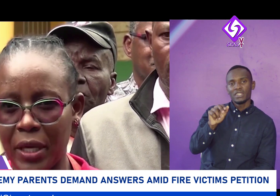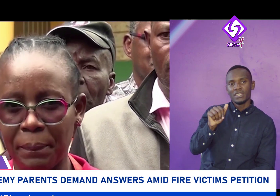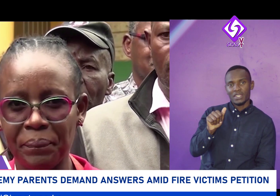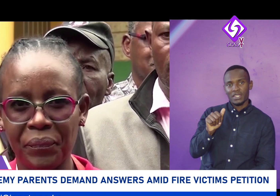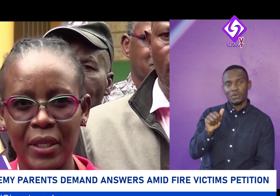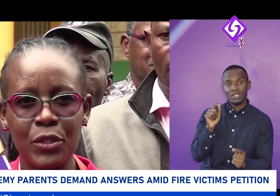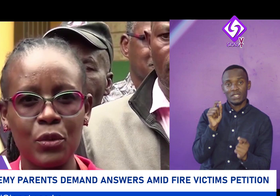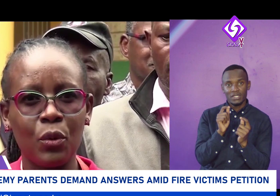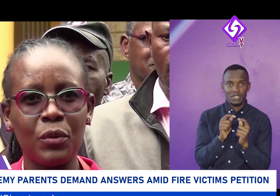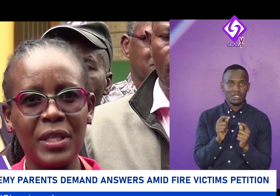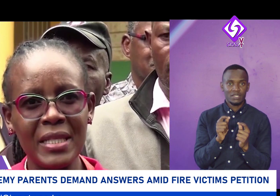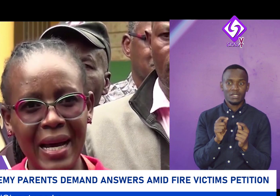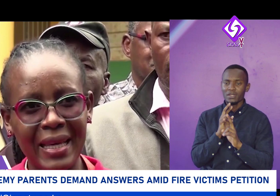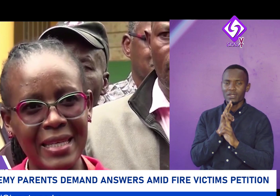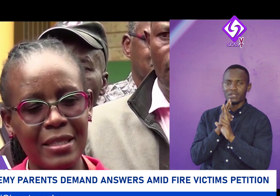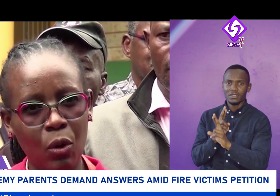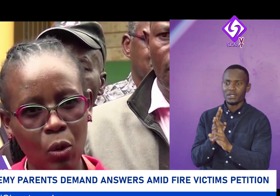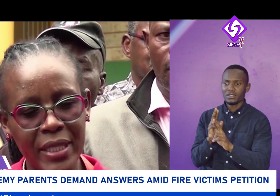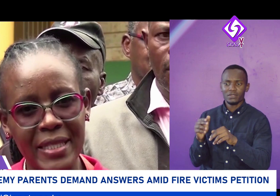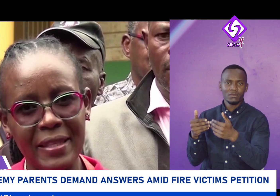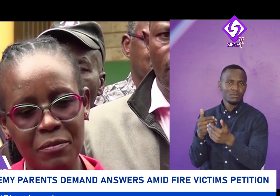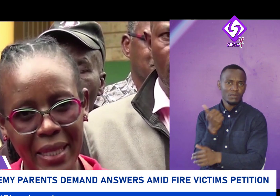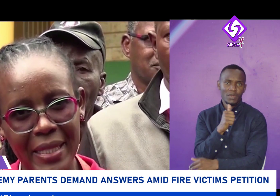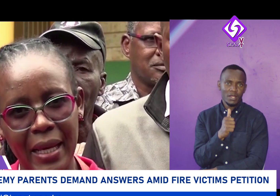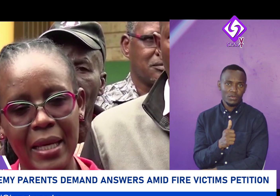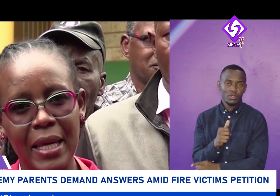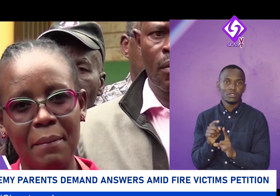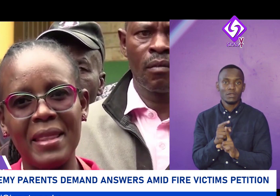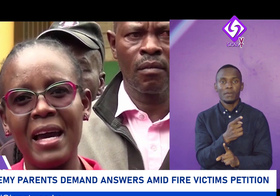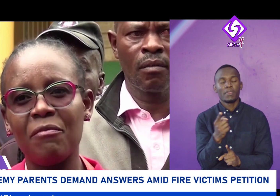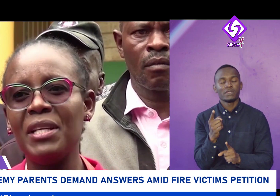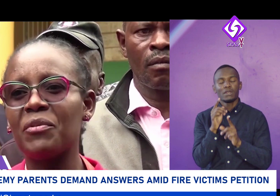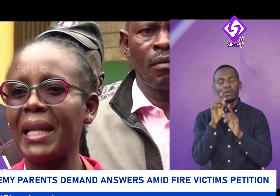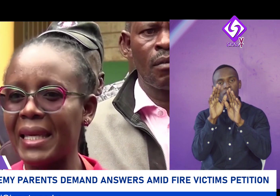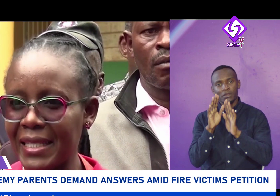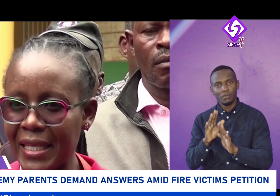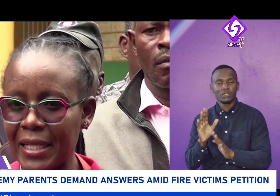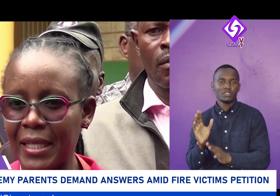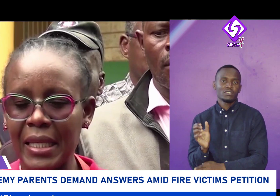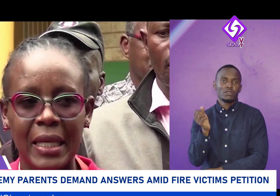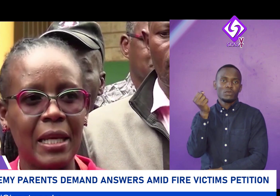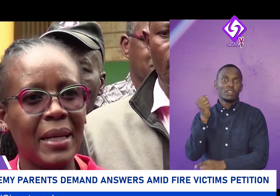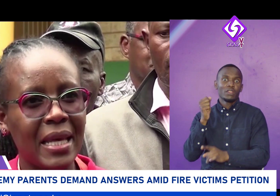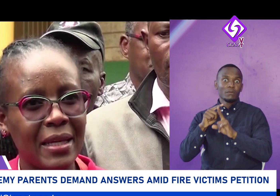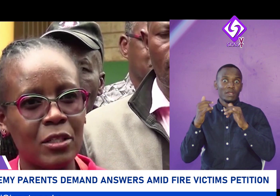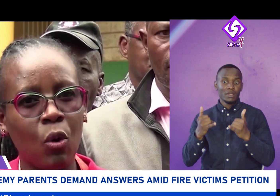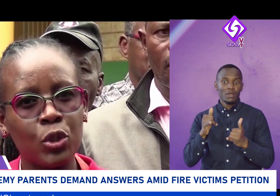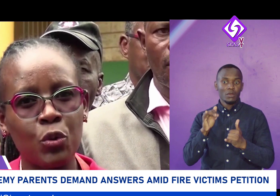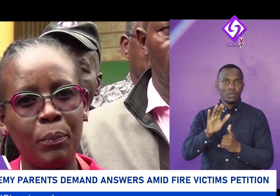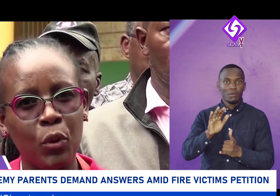them. So these are key stakeholders in this matter, but they have been relegated in a matter that is all too